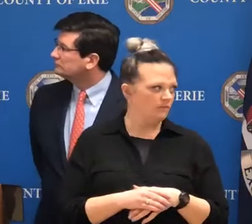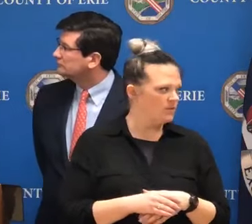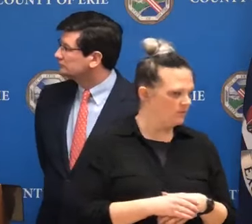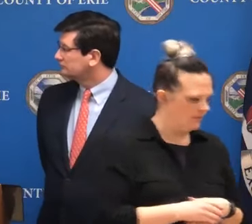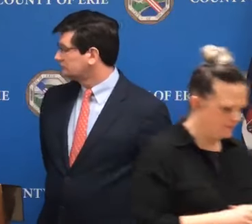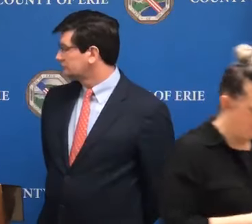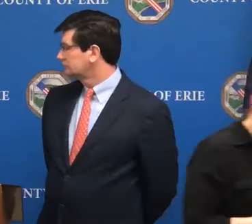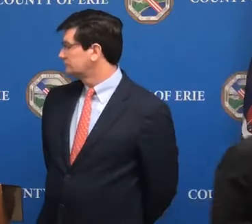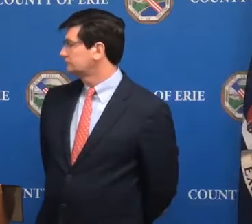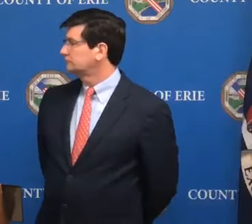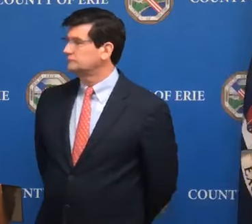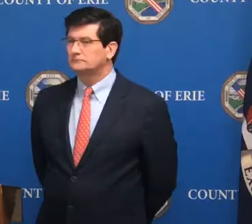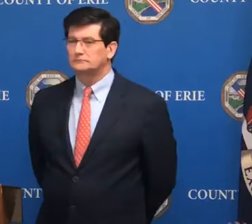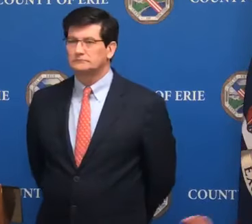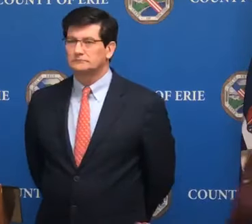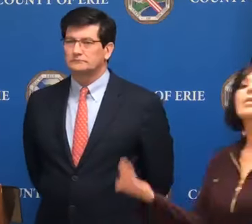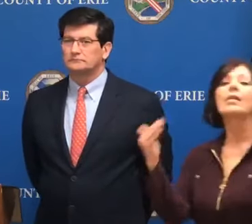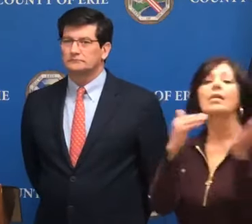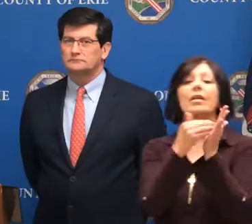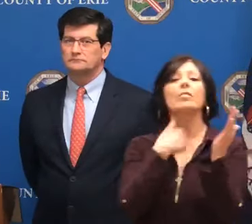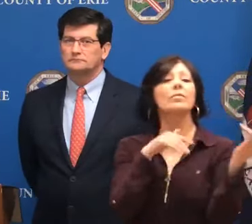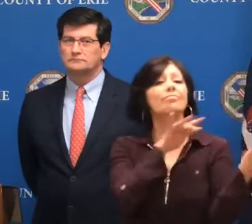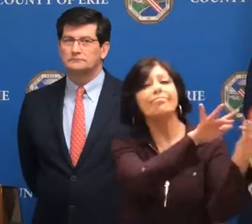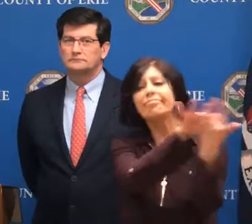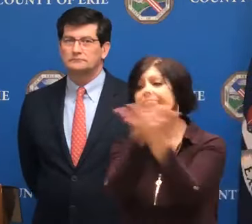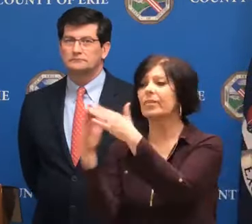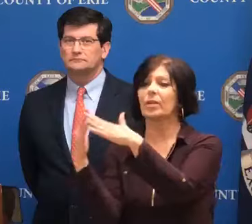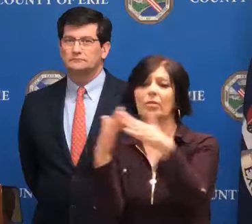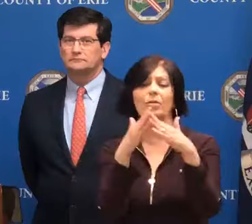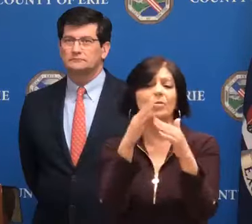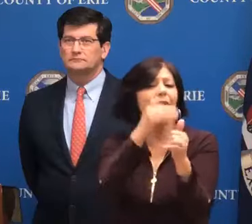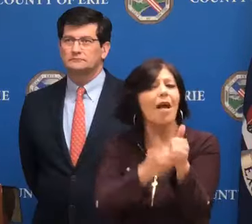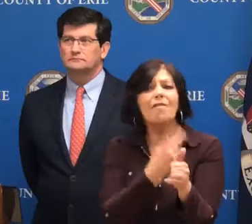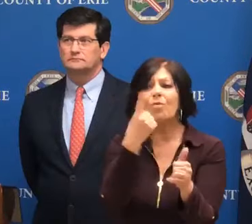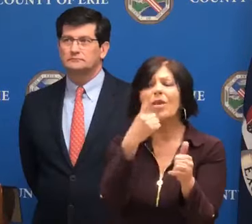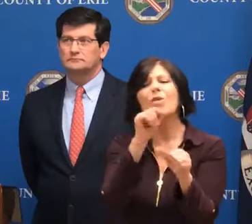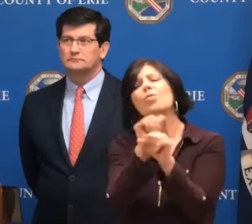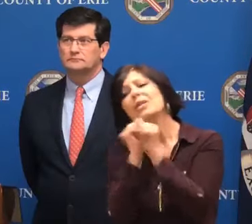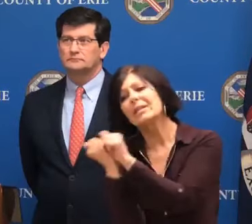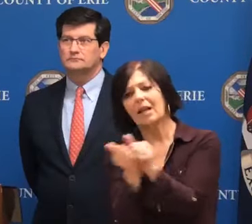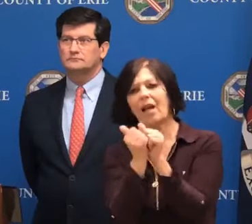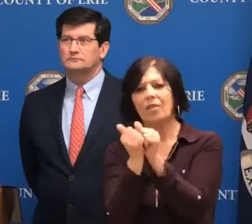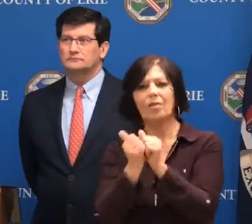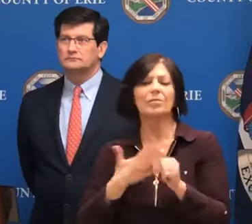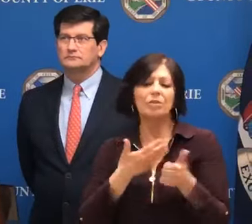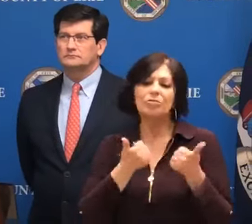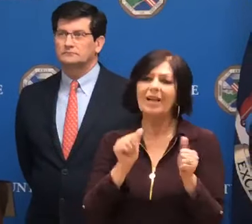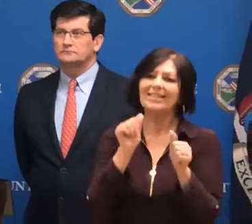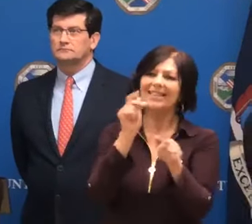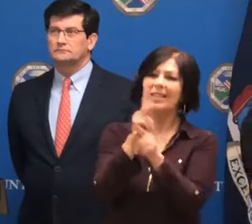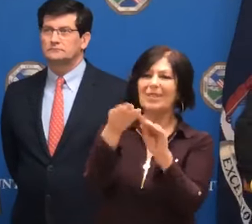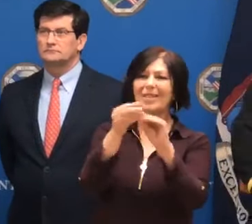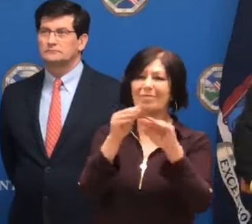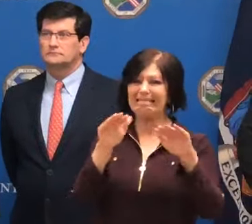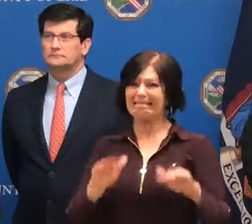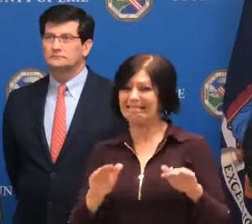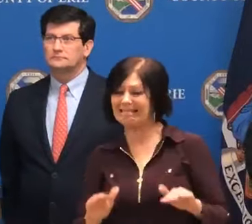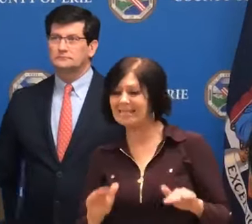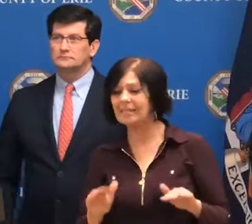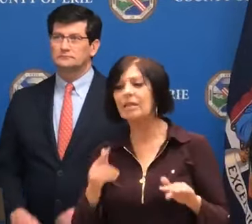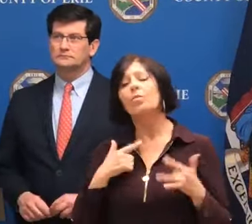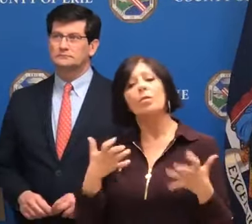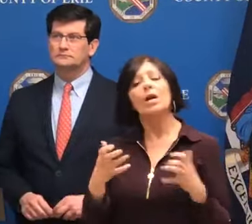So again, we're reaching out to the community to everybody work together to try to keep our numbers down. And so we